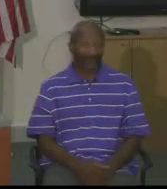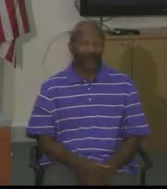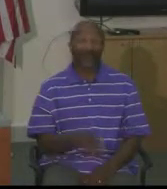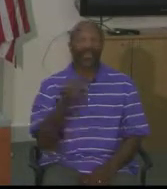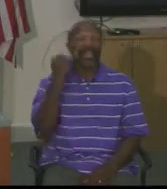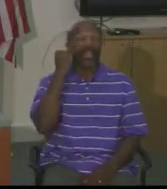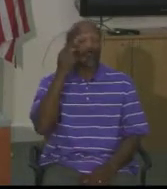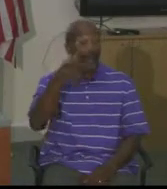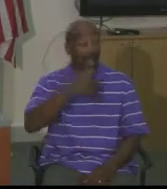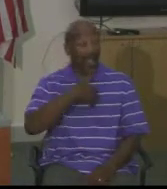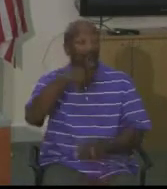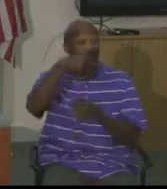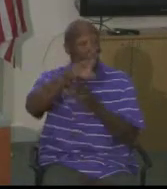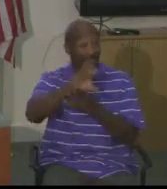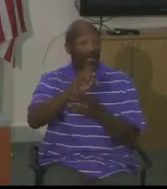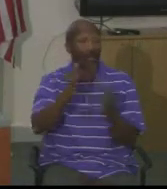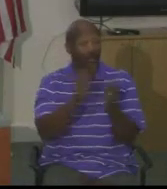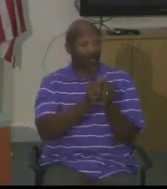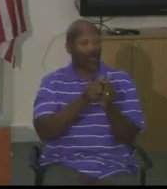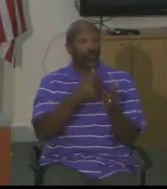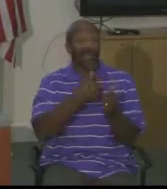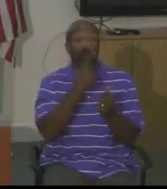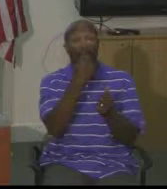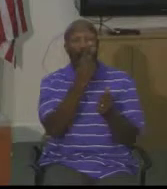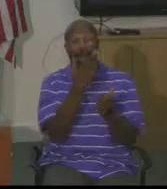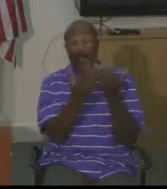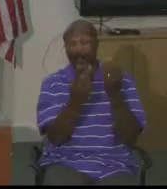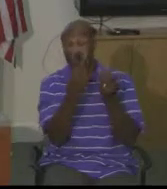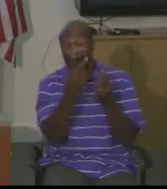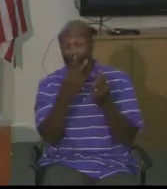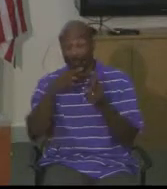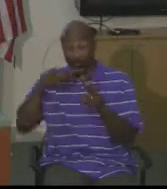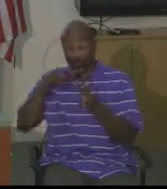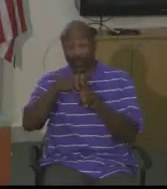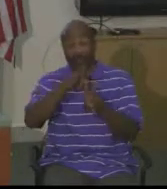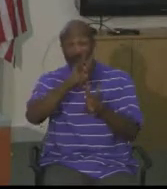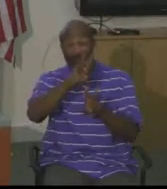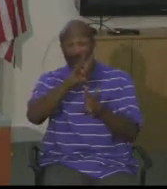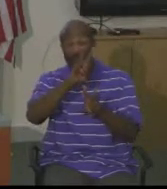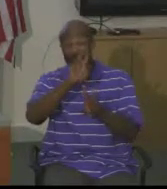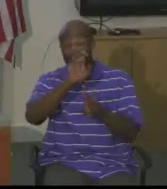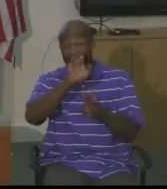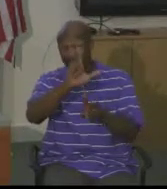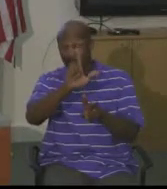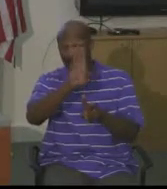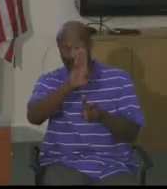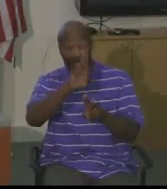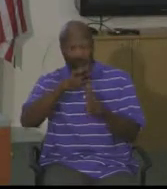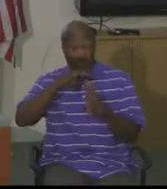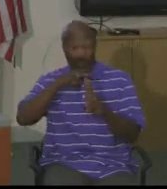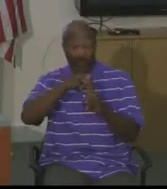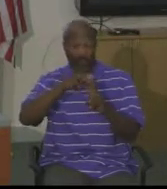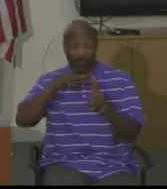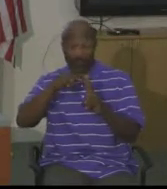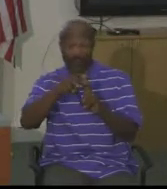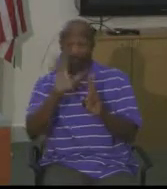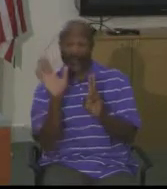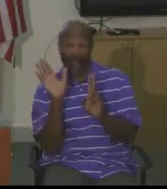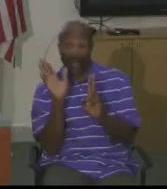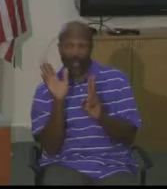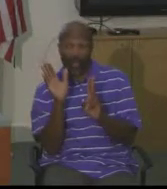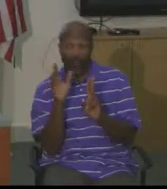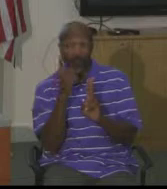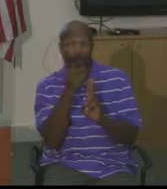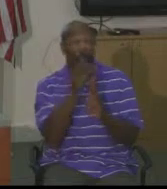If you had a PC with it, you would probably have 1, maybe 2 VLB slots. And that was it.